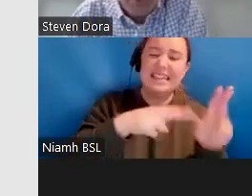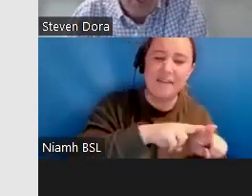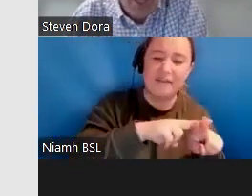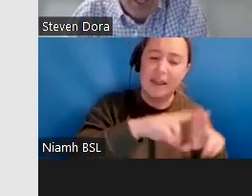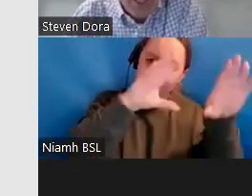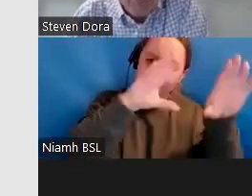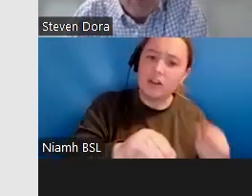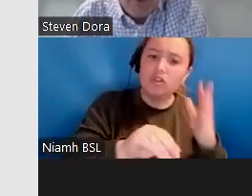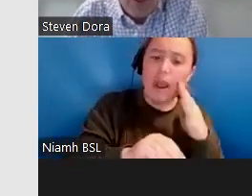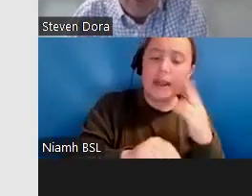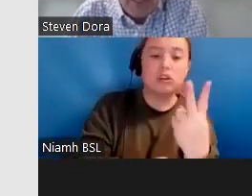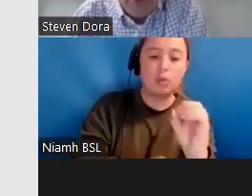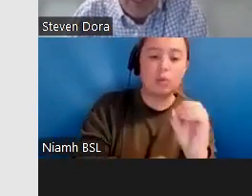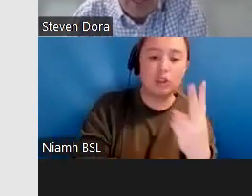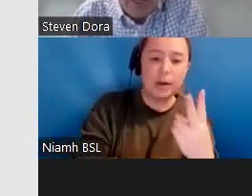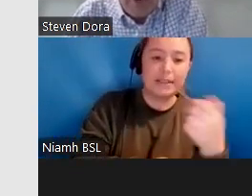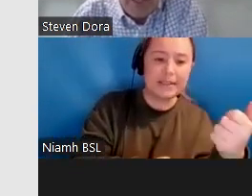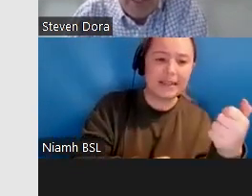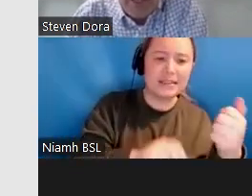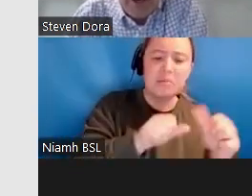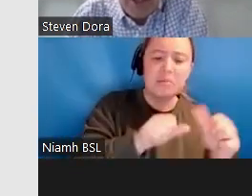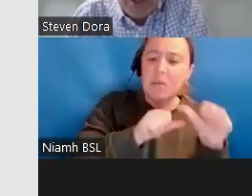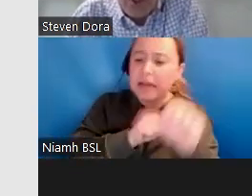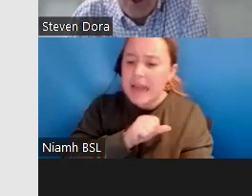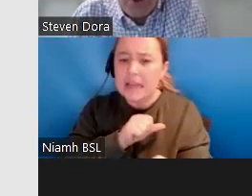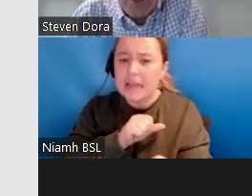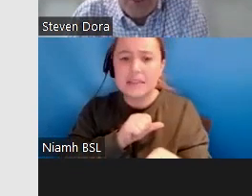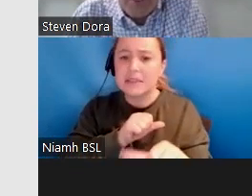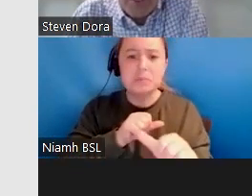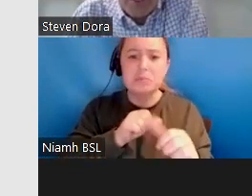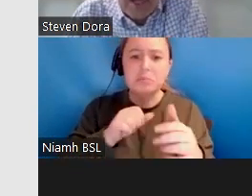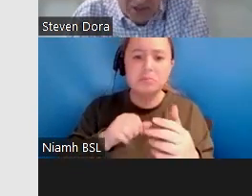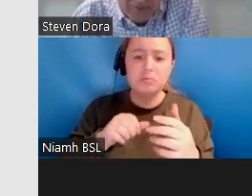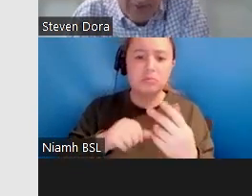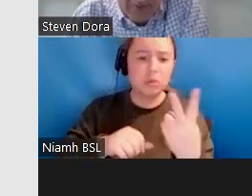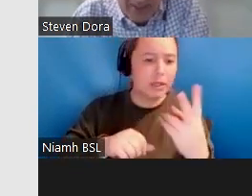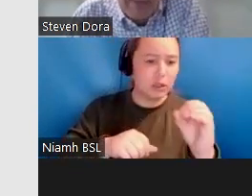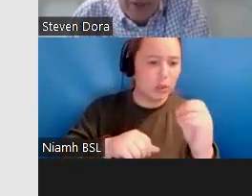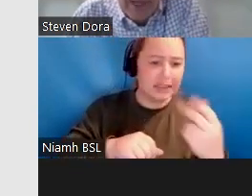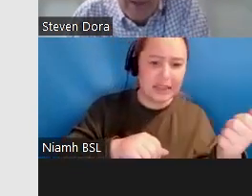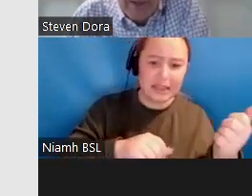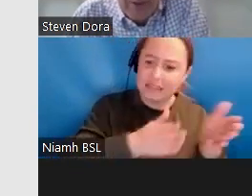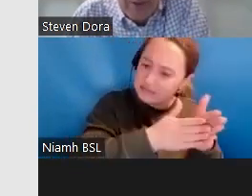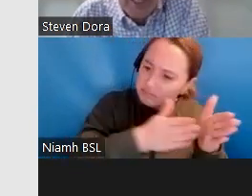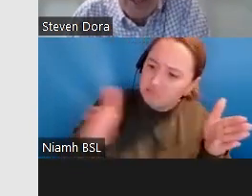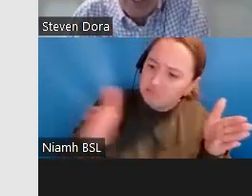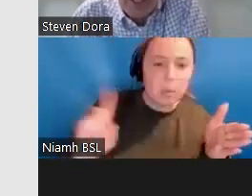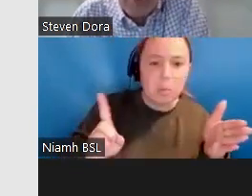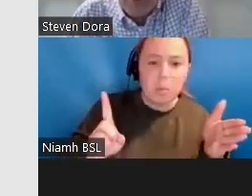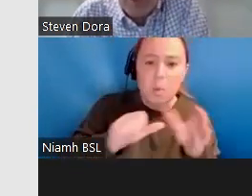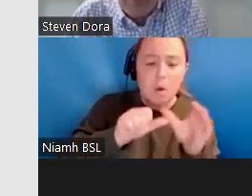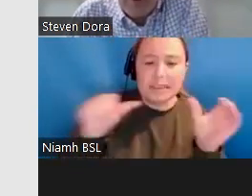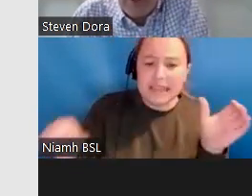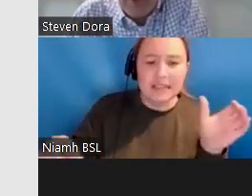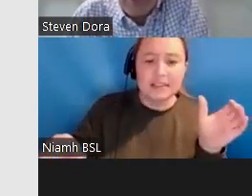2026. And we will begin to think about that in earnest in due course. And I hope that this evaluation exercise